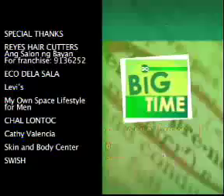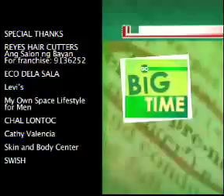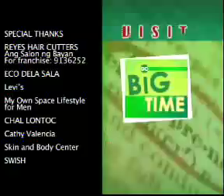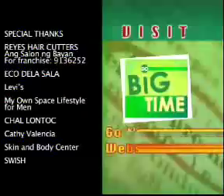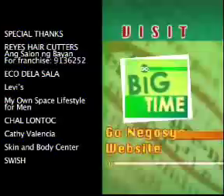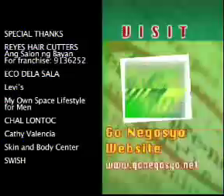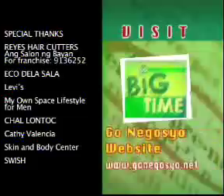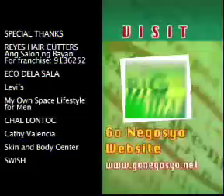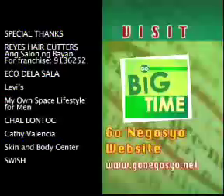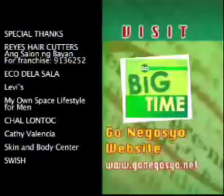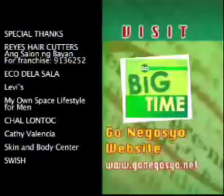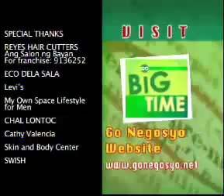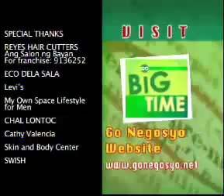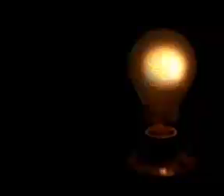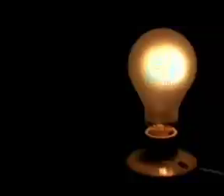like